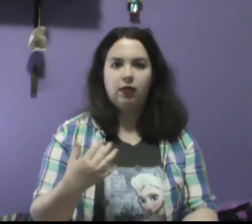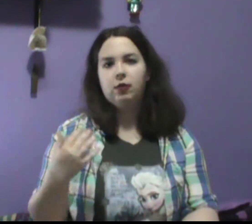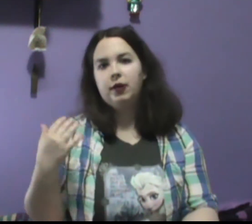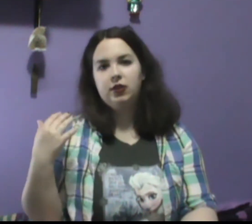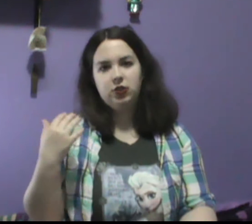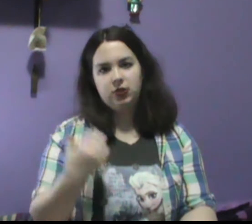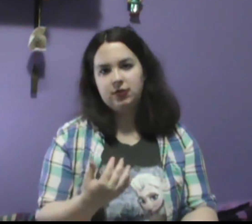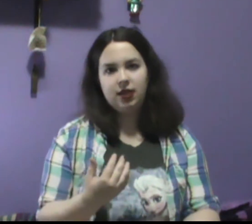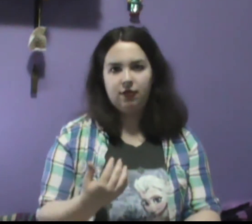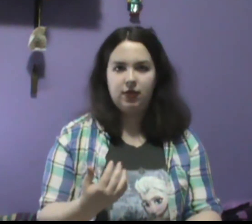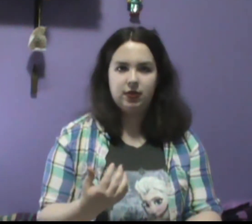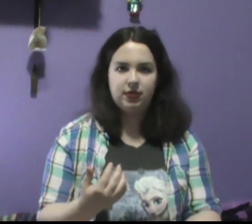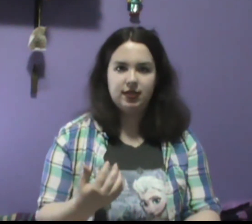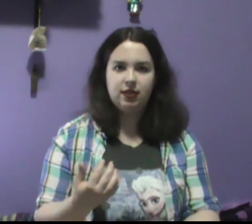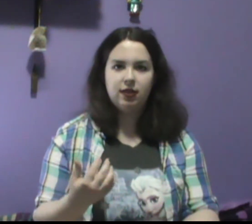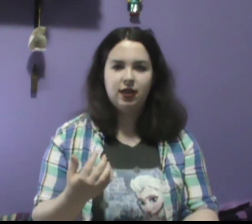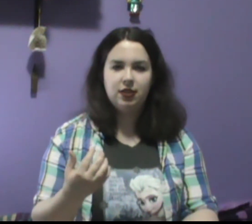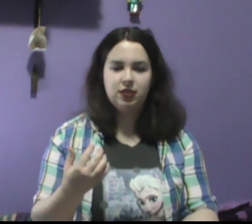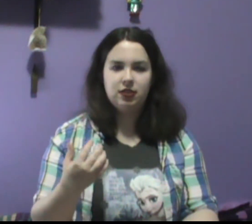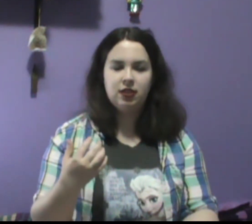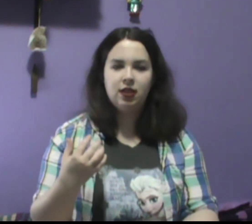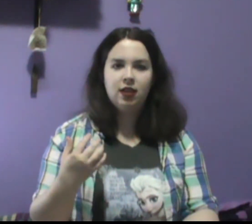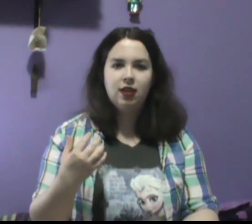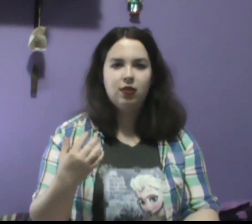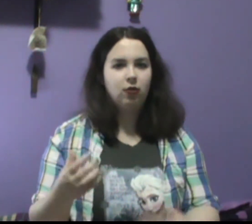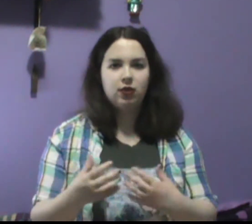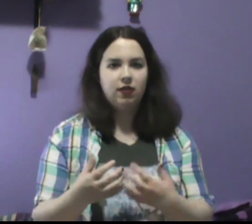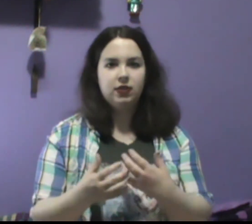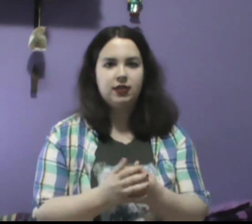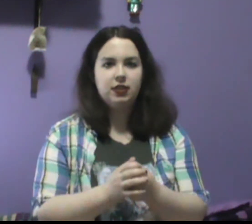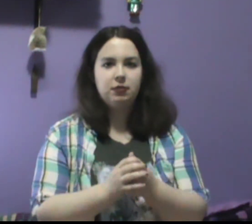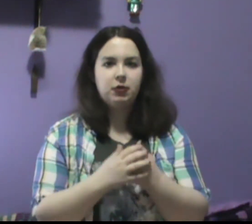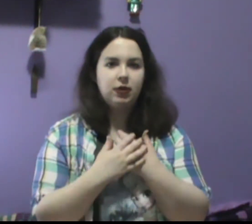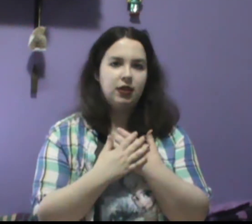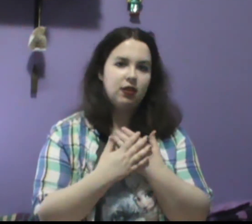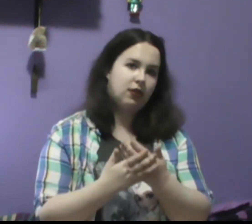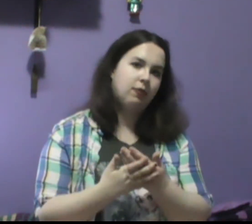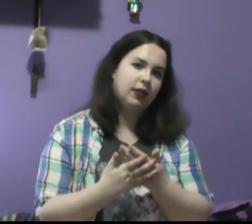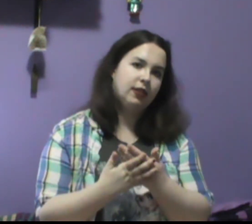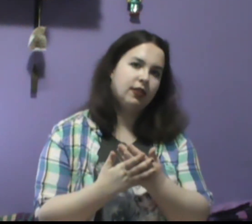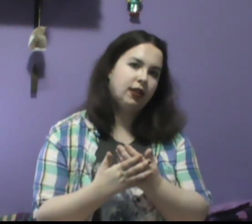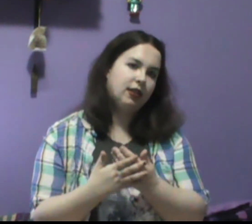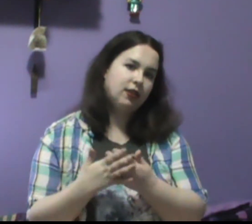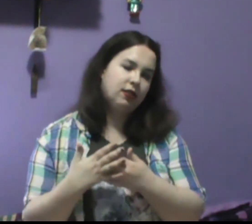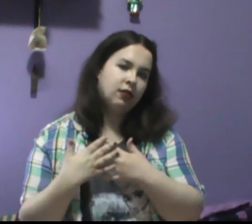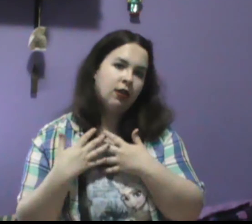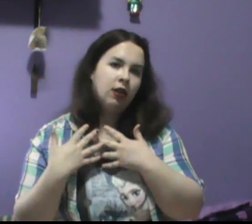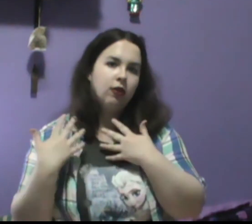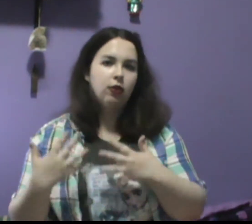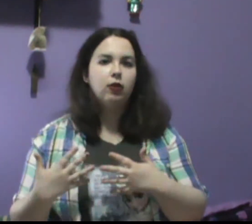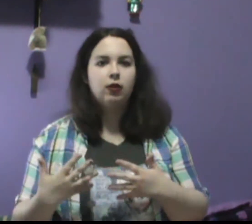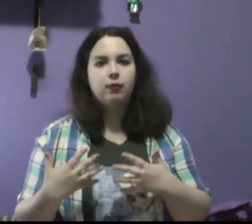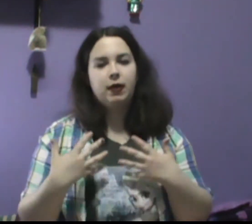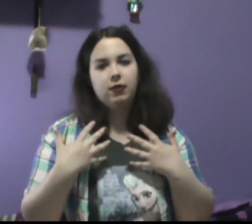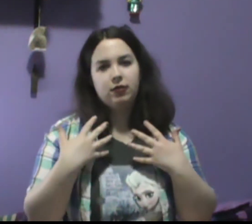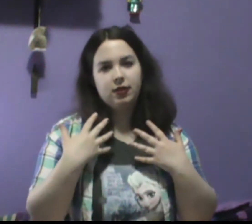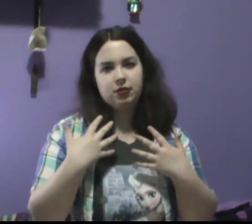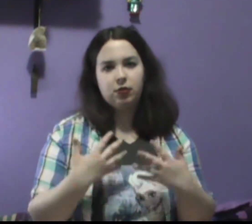her mother and she was there for her sister, and just the whole conversation between Dr. Willis and this girl about this